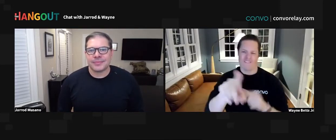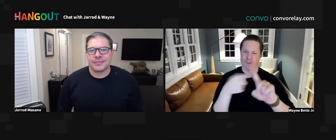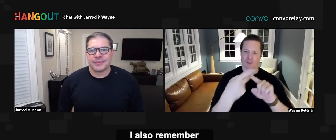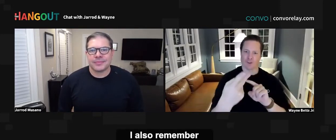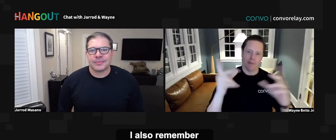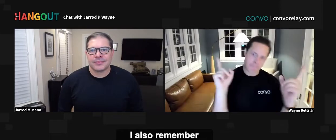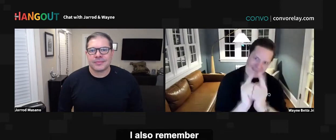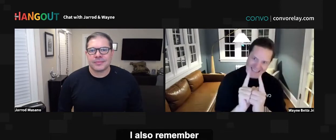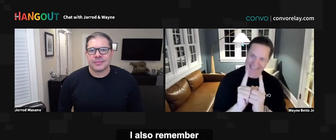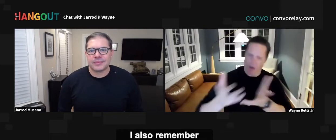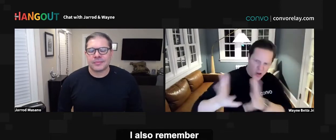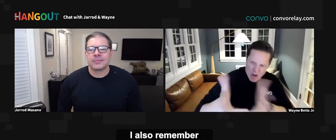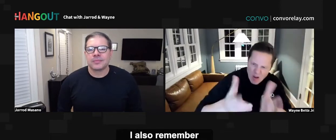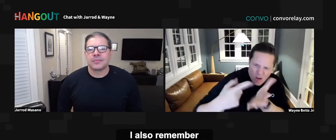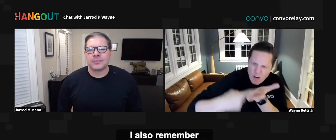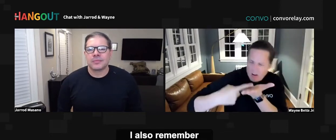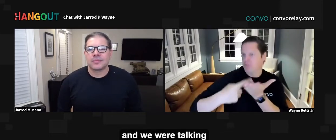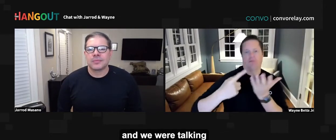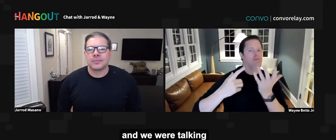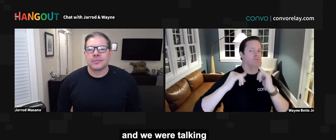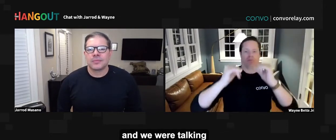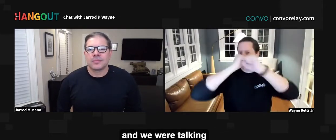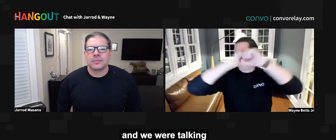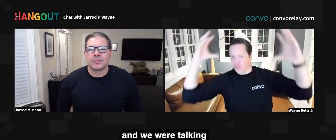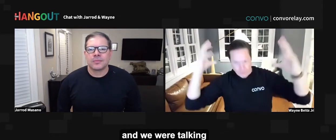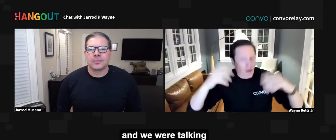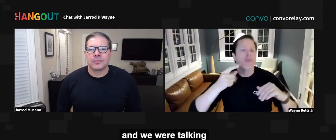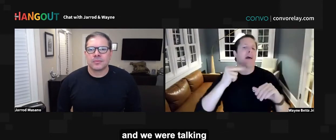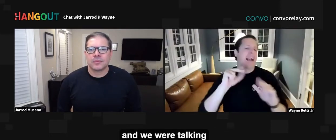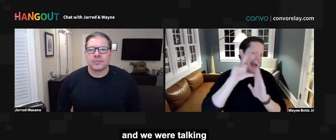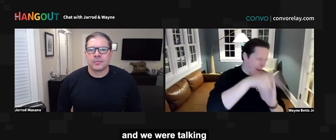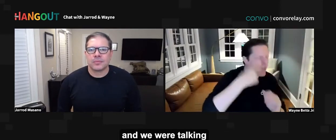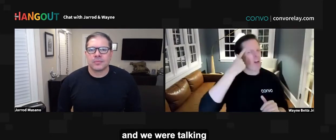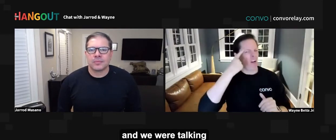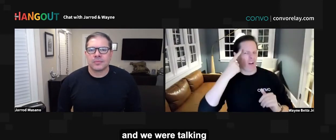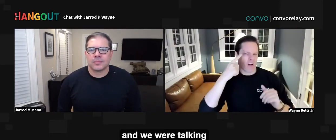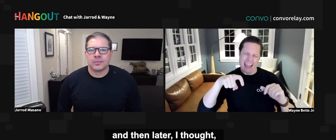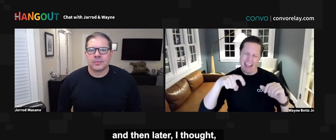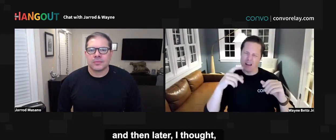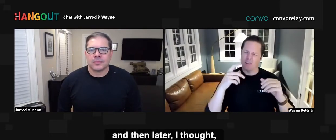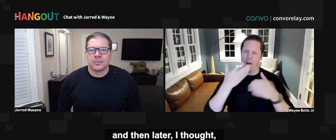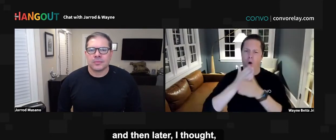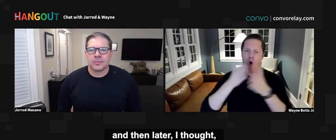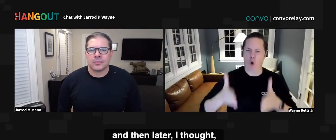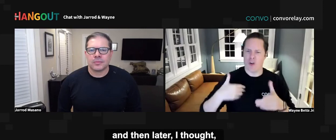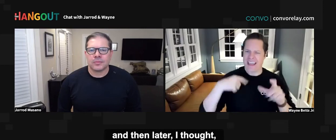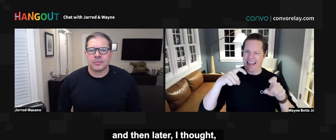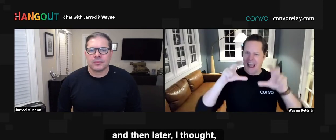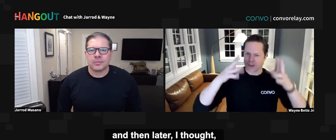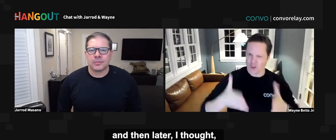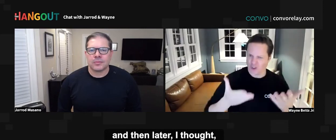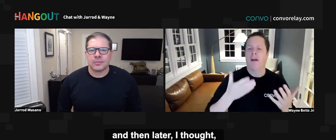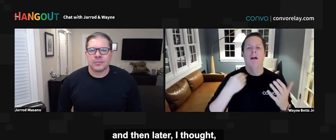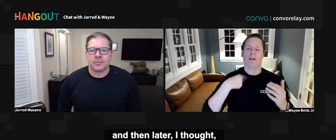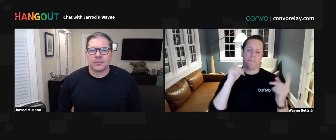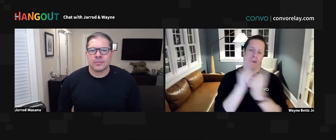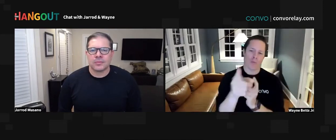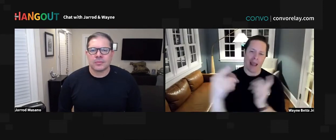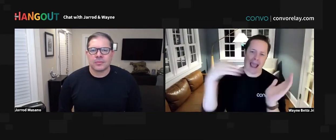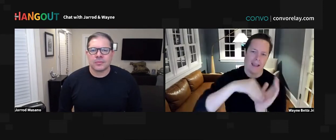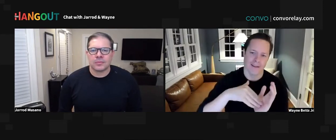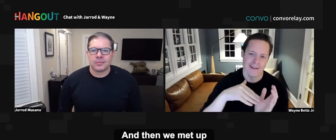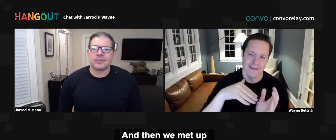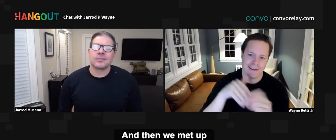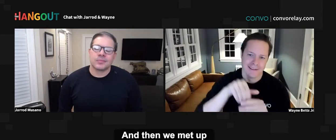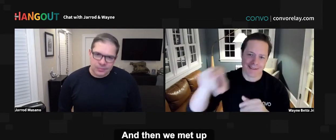about that. And I also remember like when we first met and we were talking about, this vision. And then later I thought, I need a partner, I